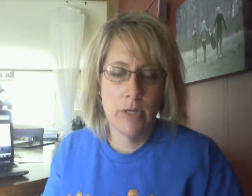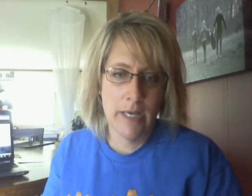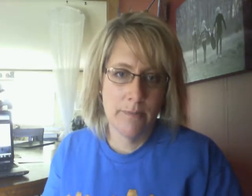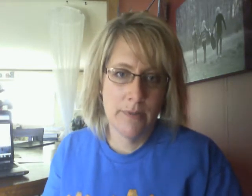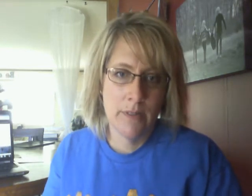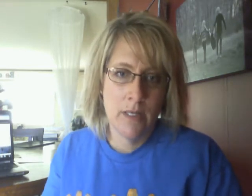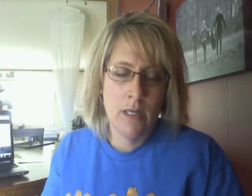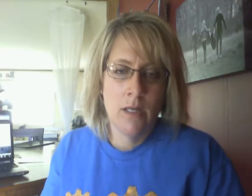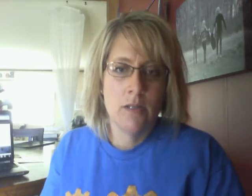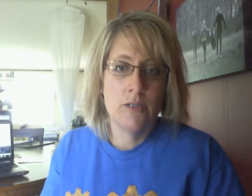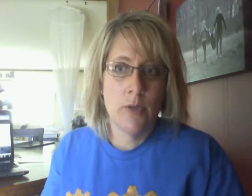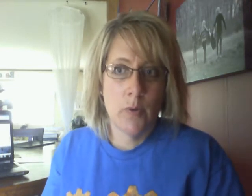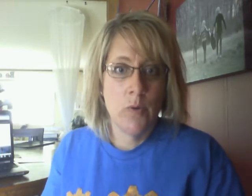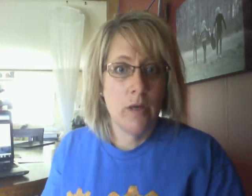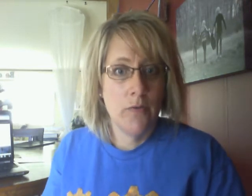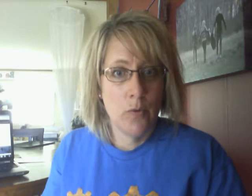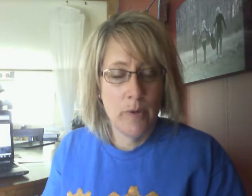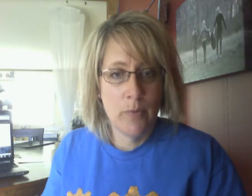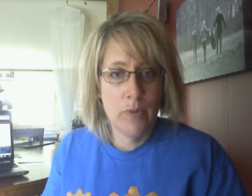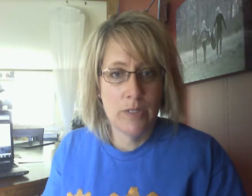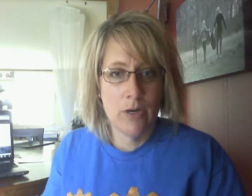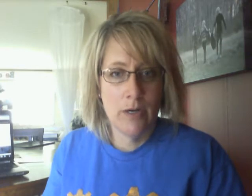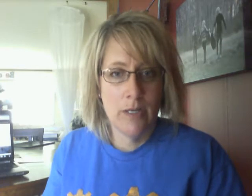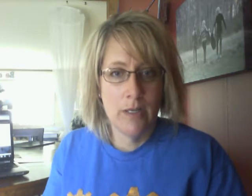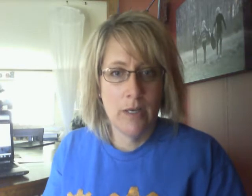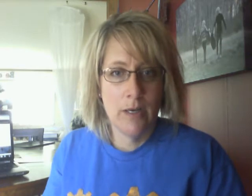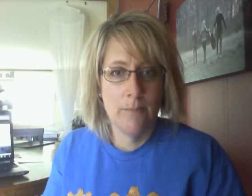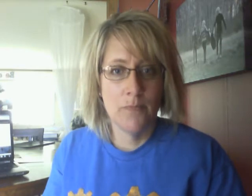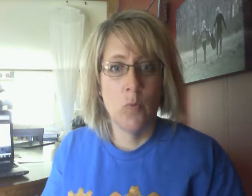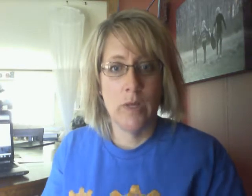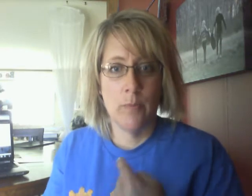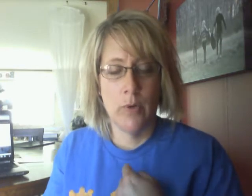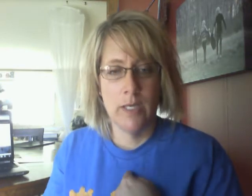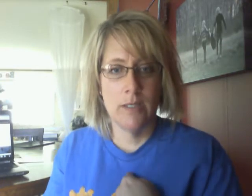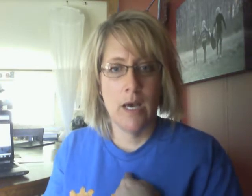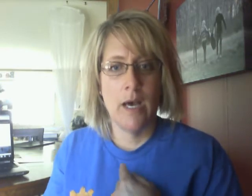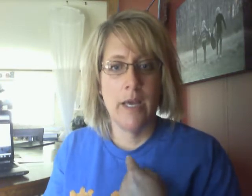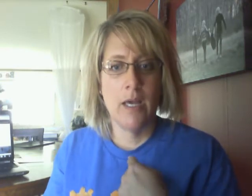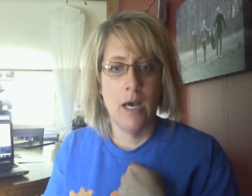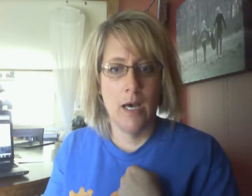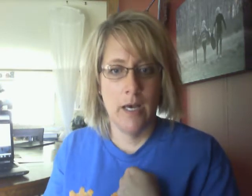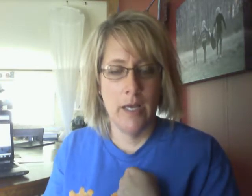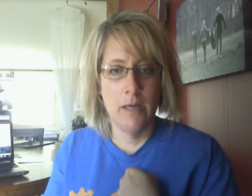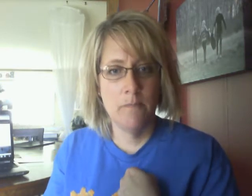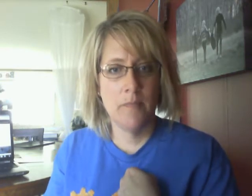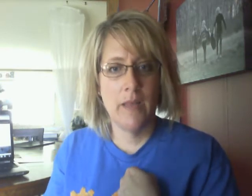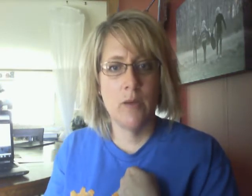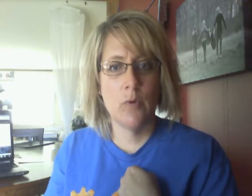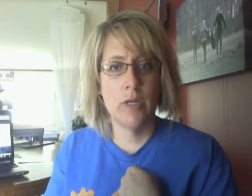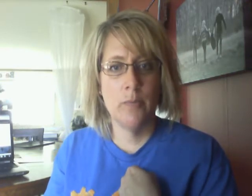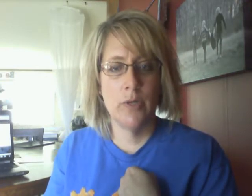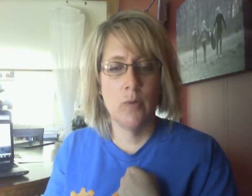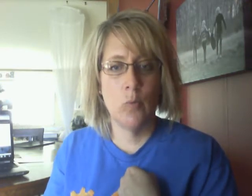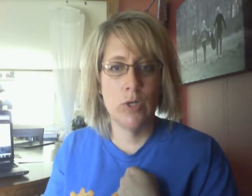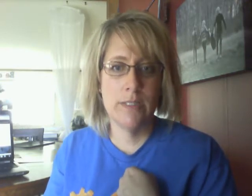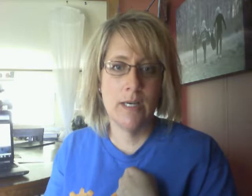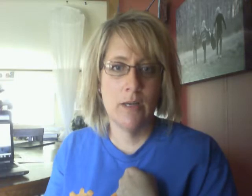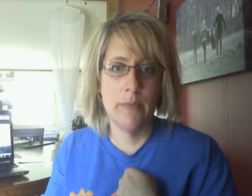camp. So, if you remember, we started with pointing to I, and then we're going to put words down on